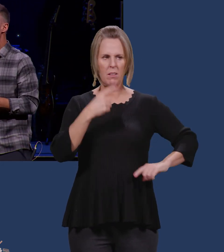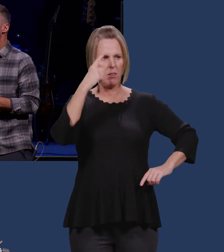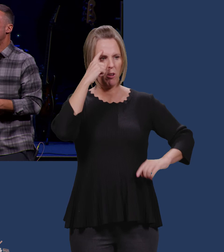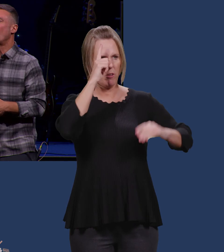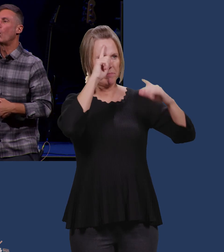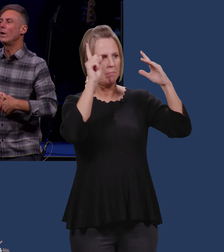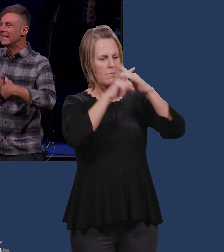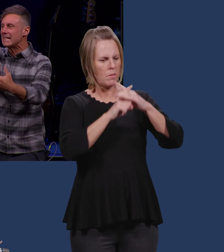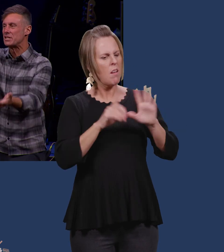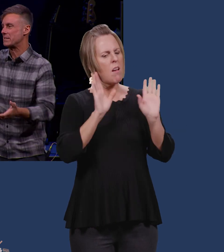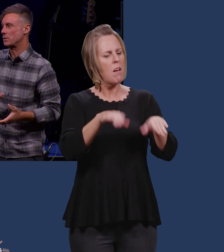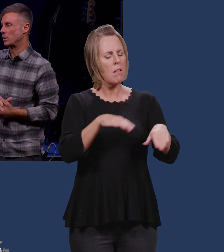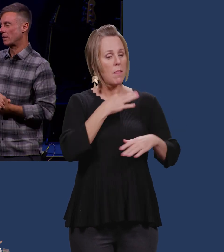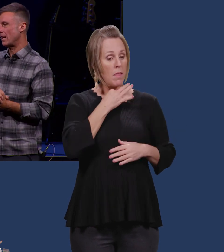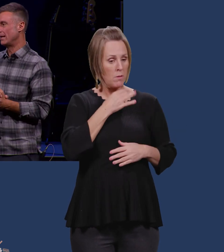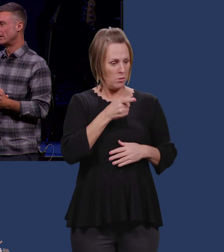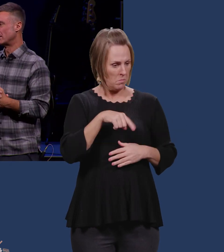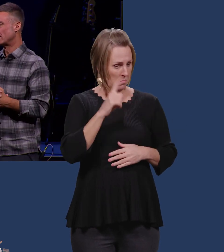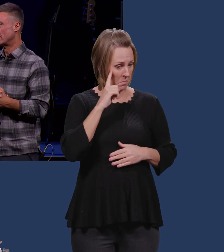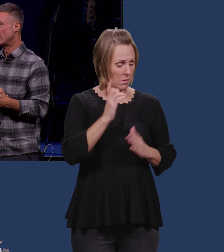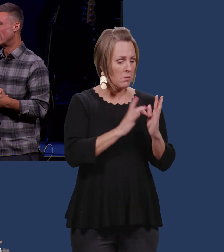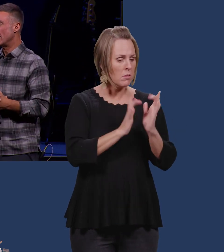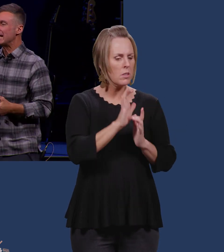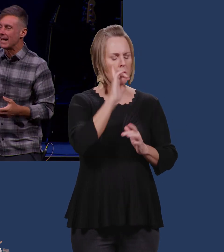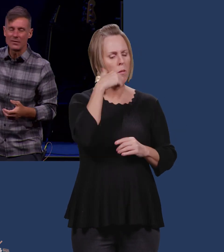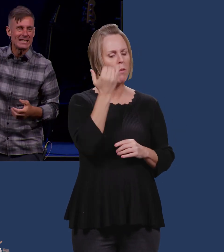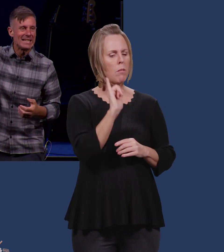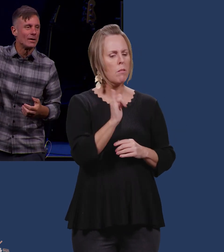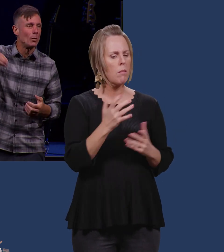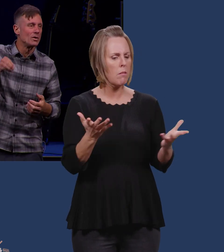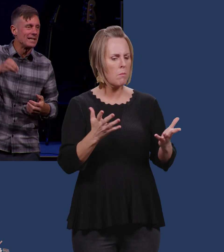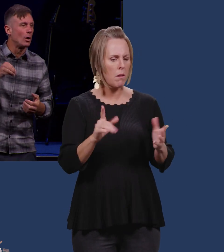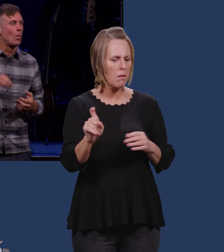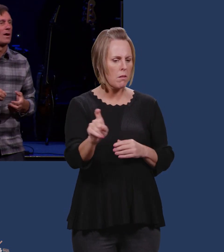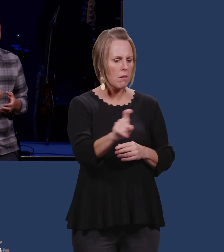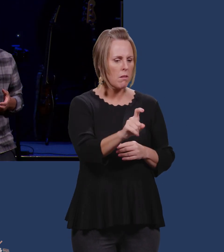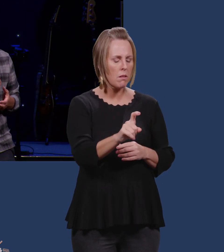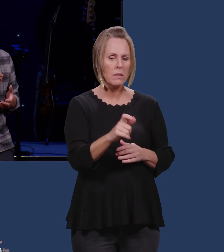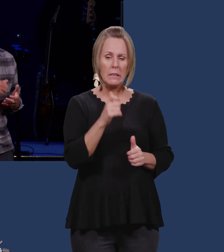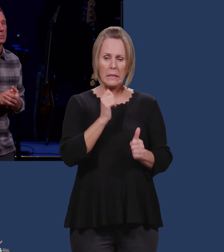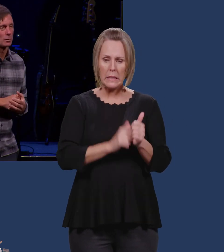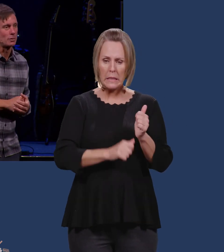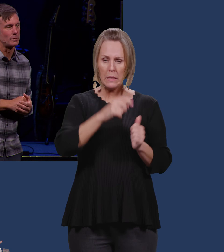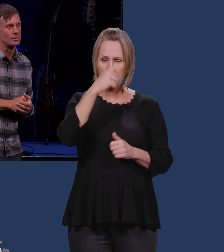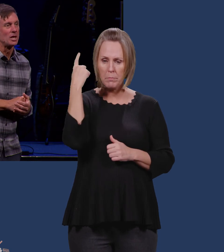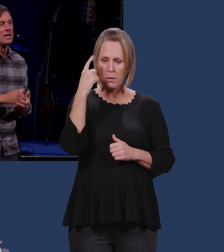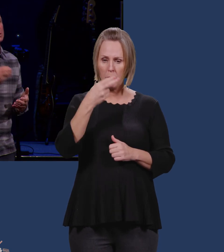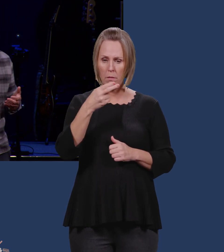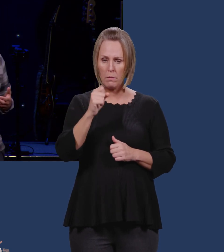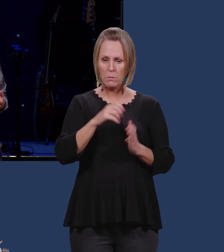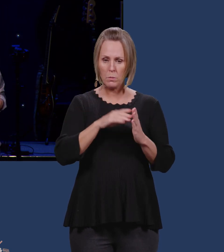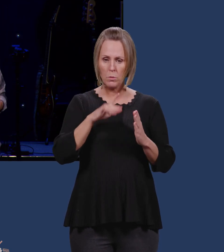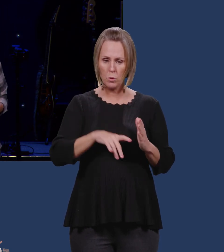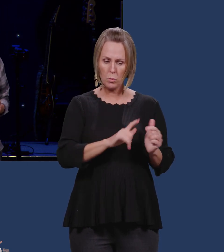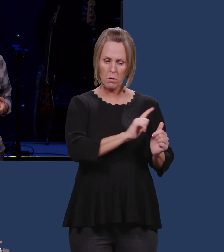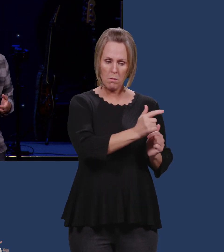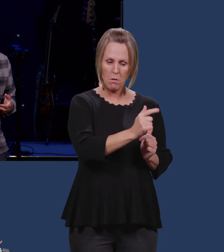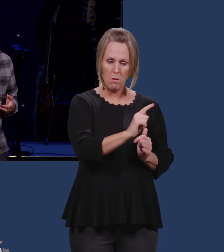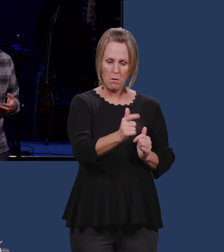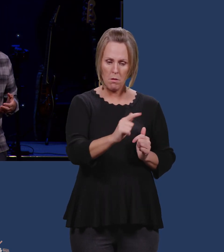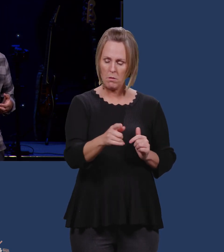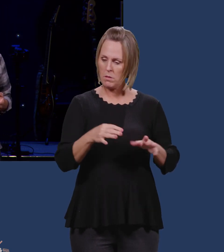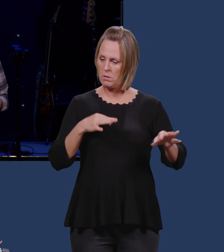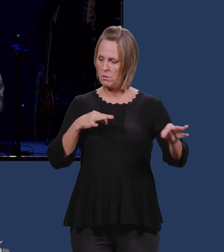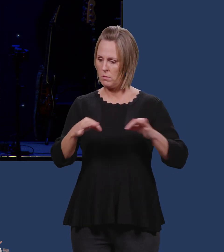hey guys, what do you think Jesus looked like? And every single one of these black high school students described